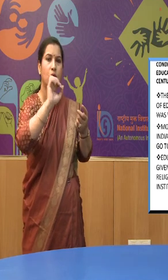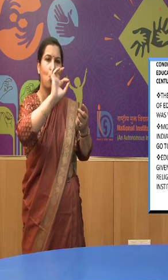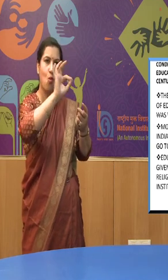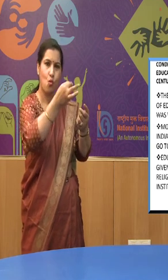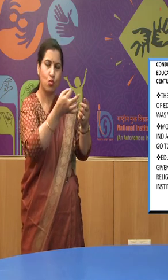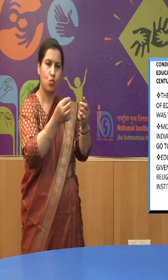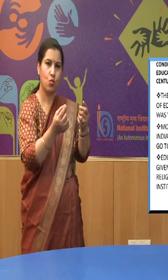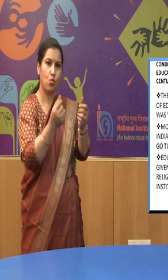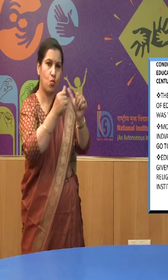grammar,